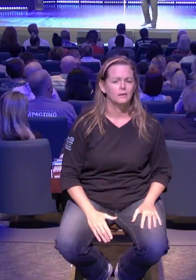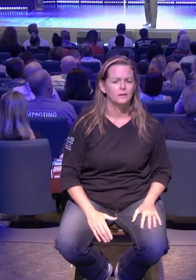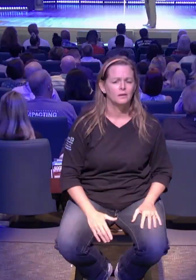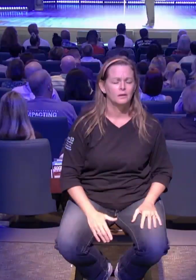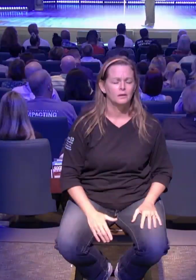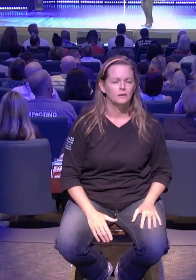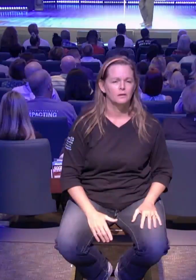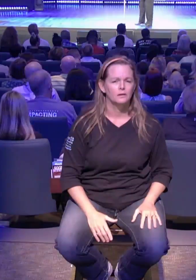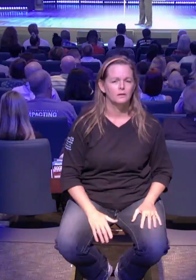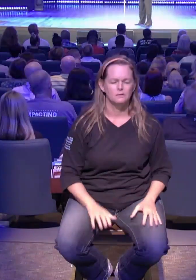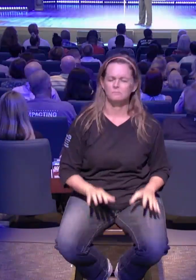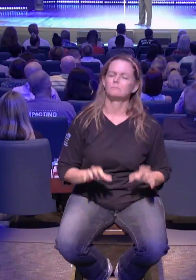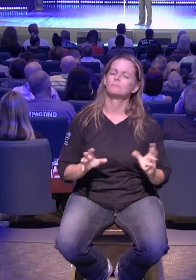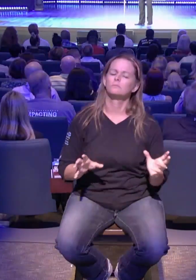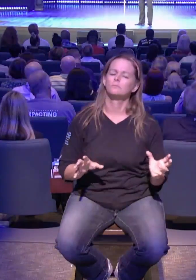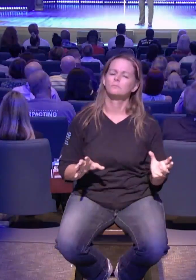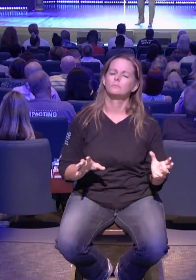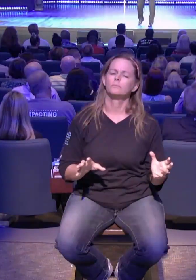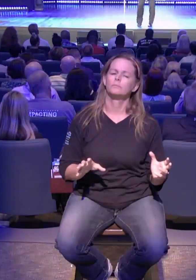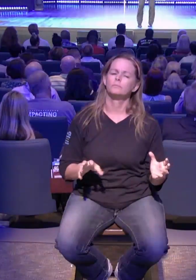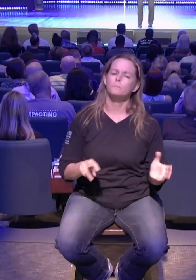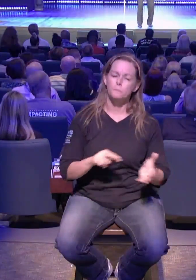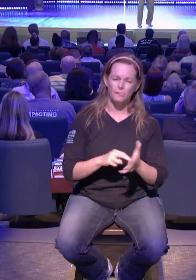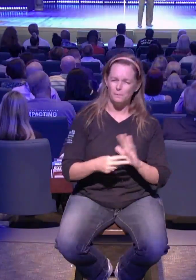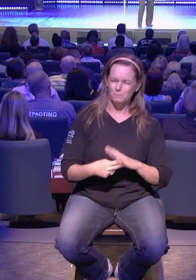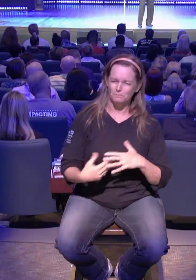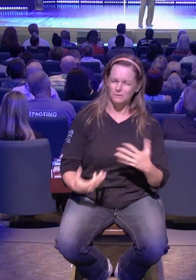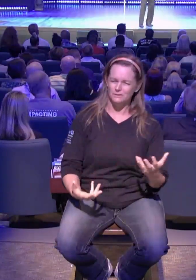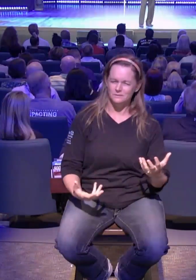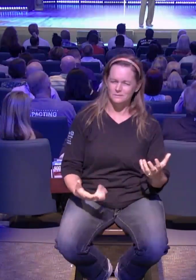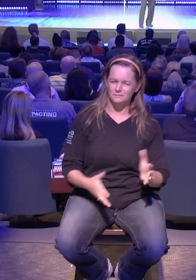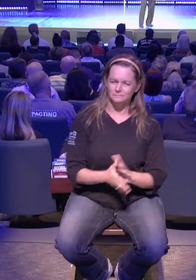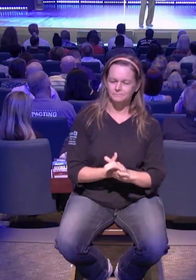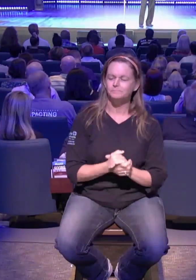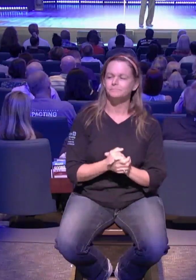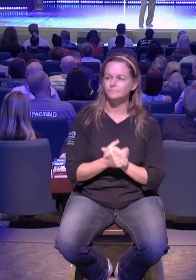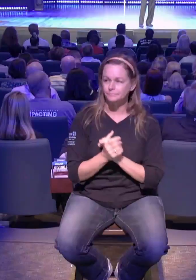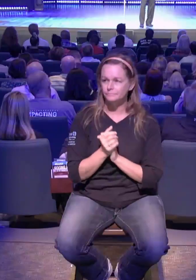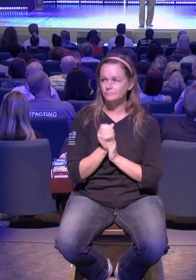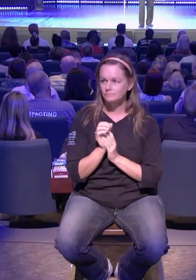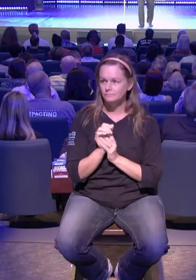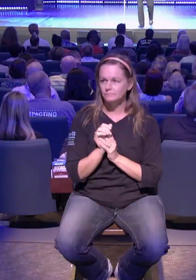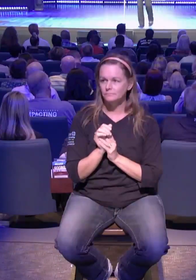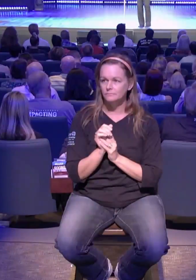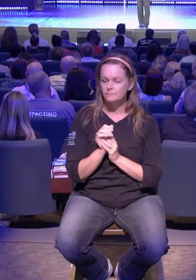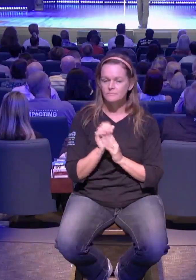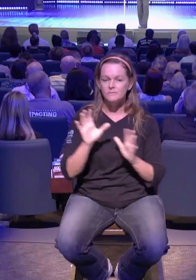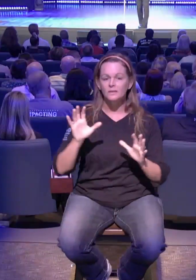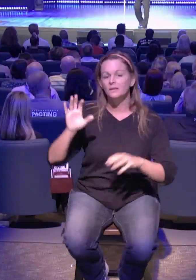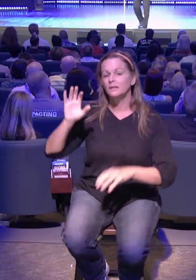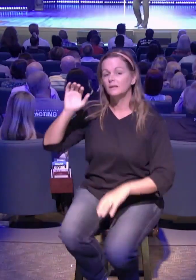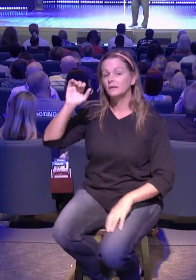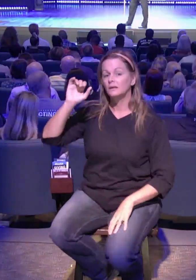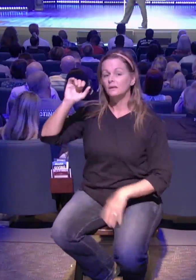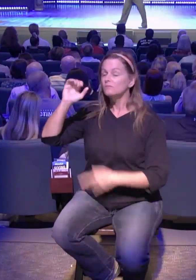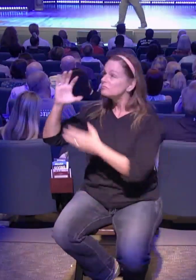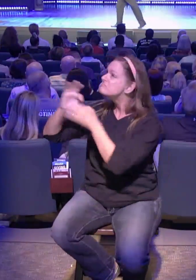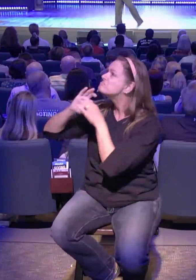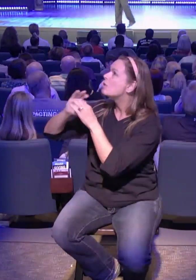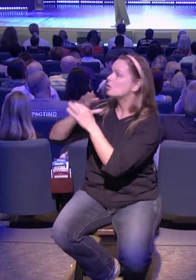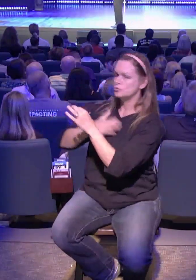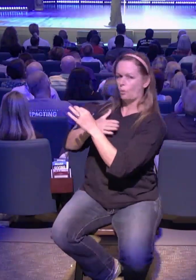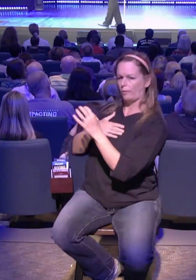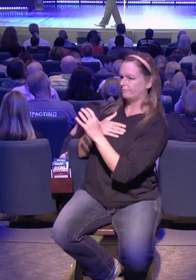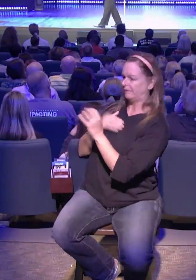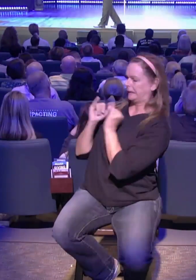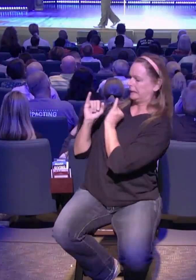You realize that the more you share Jesus, the more you receive of not only the revelation of what he can do and the